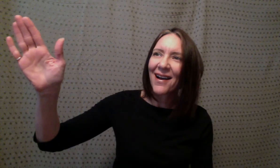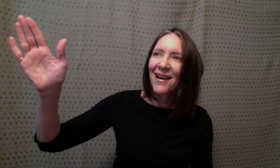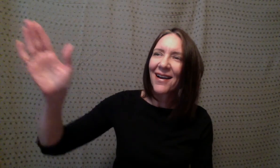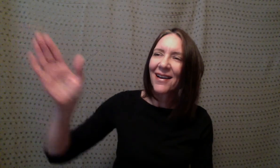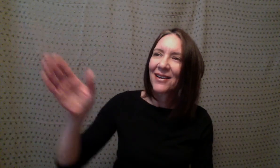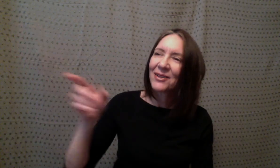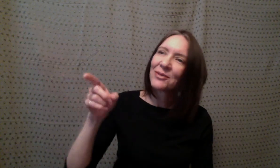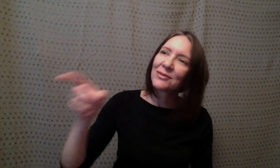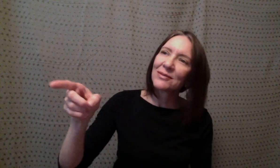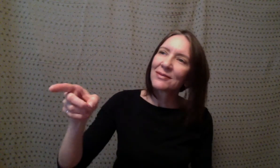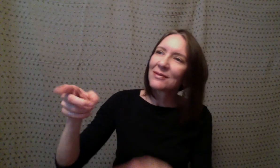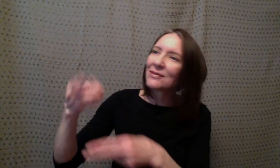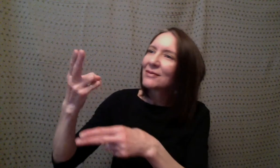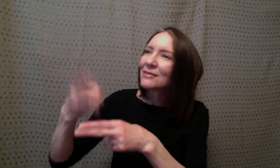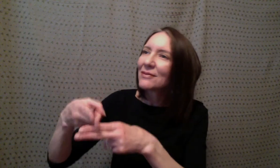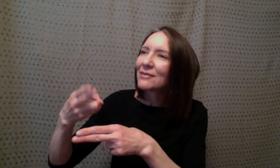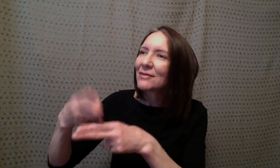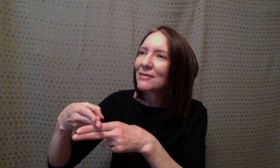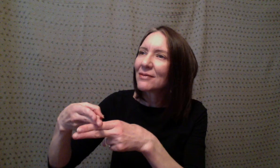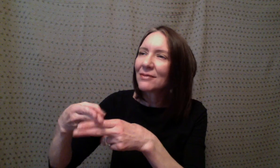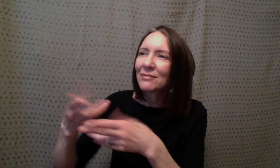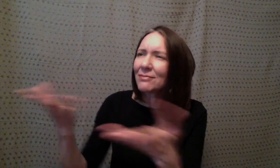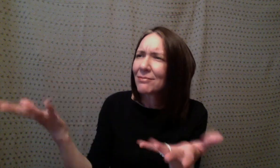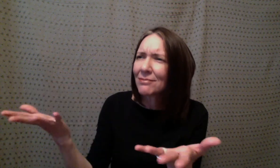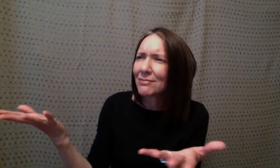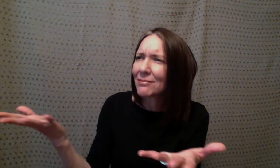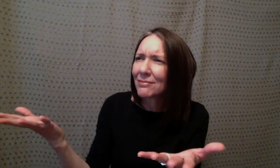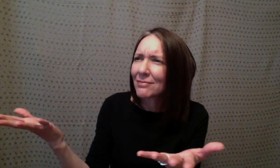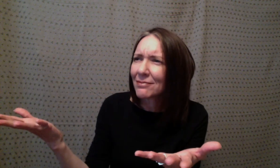Hi, your name is what?